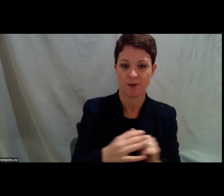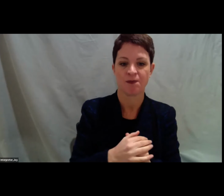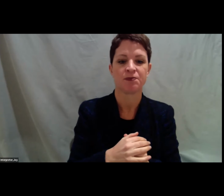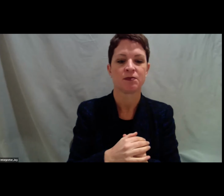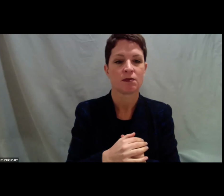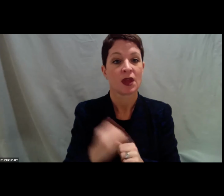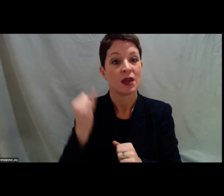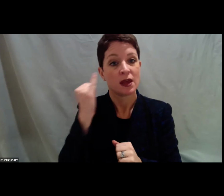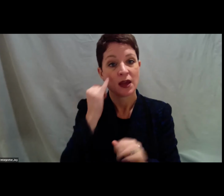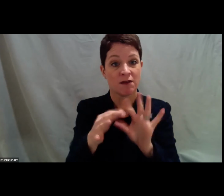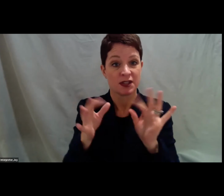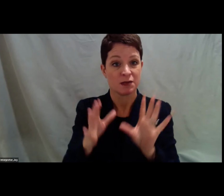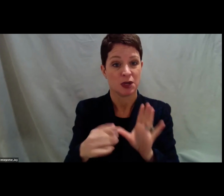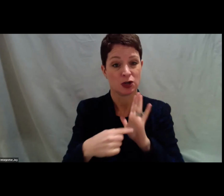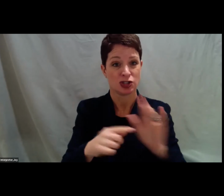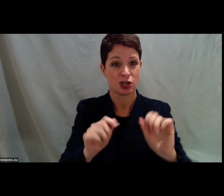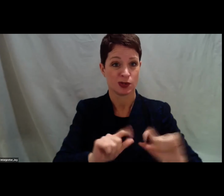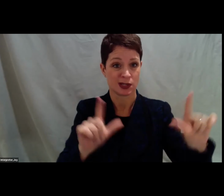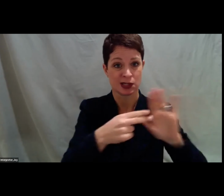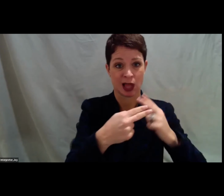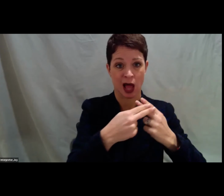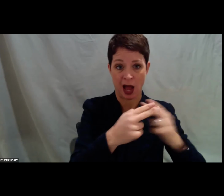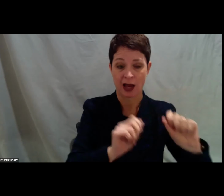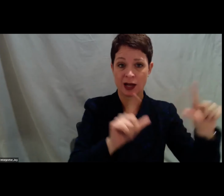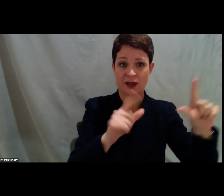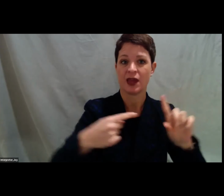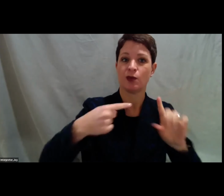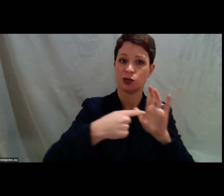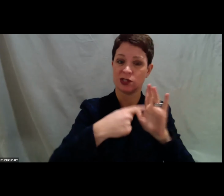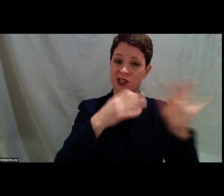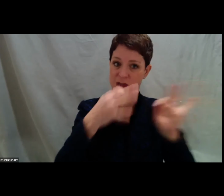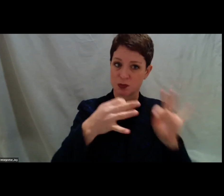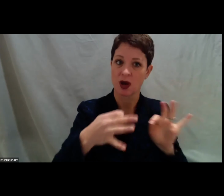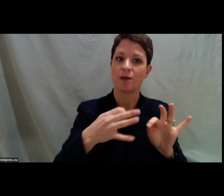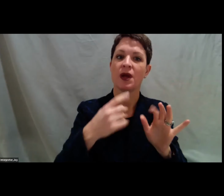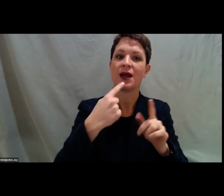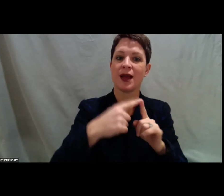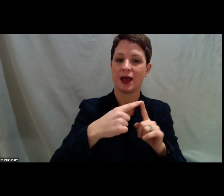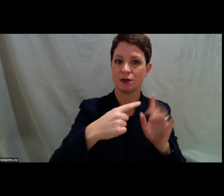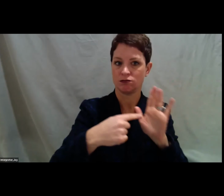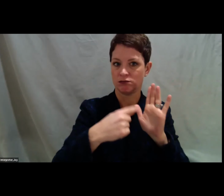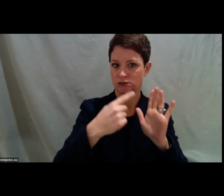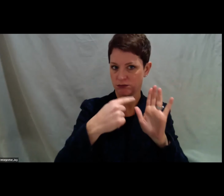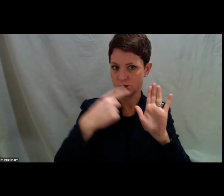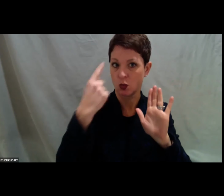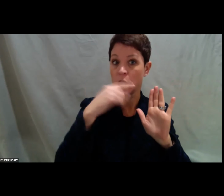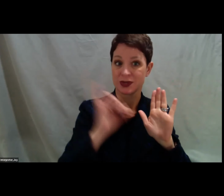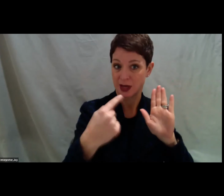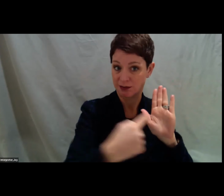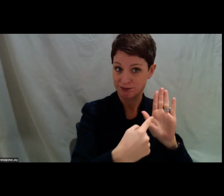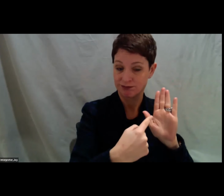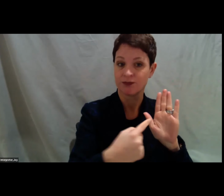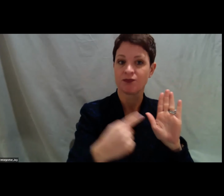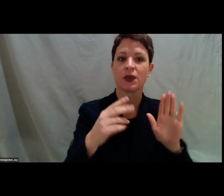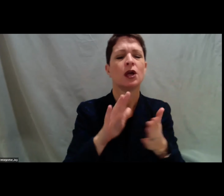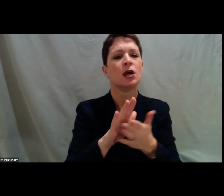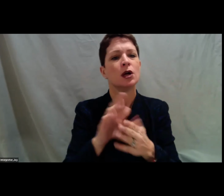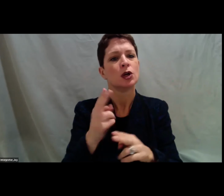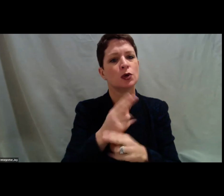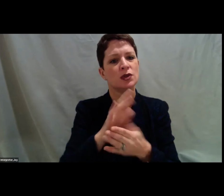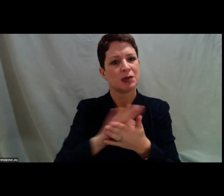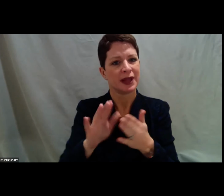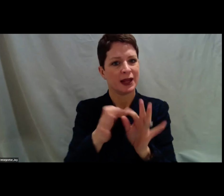a speaker shows a slide, they will describe and explain what is on the slide. We encourage participants to use plain language